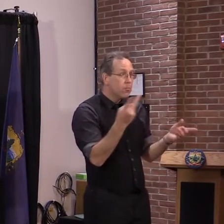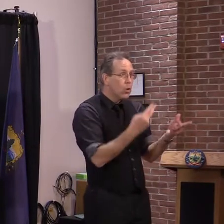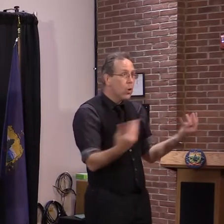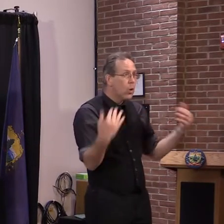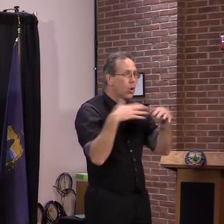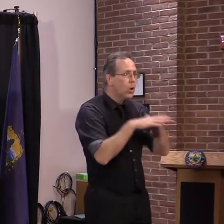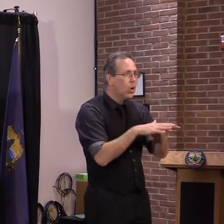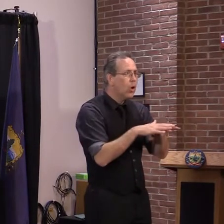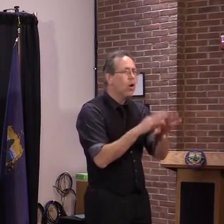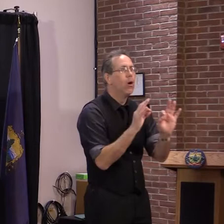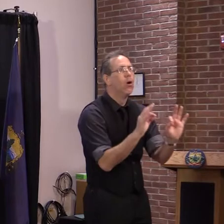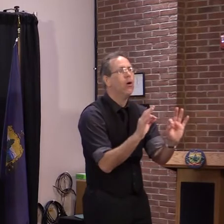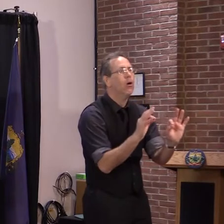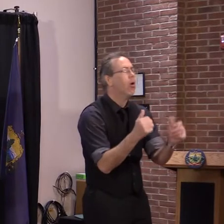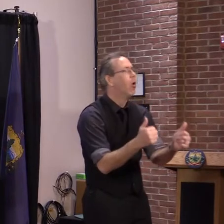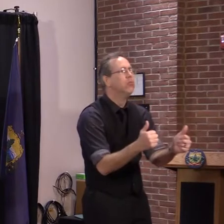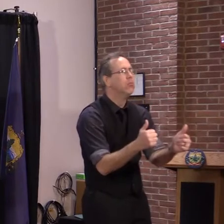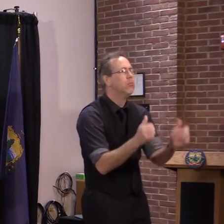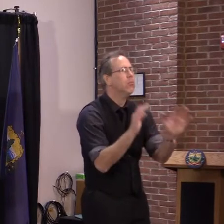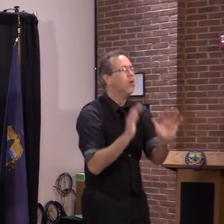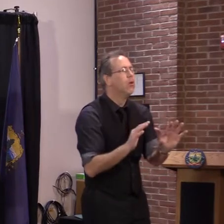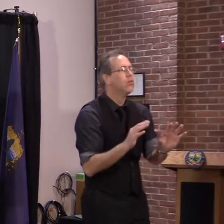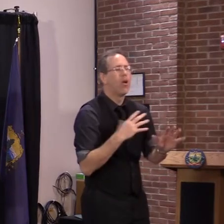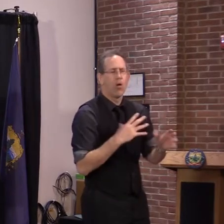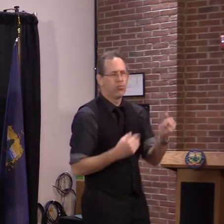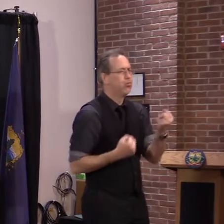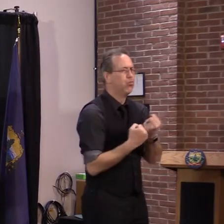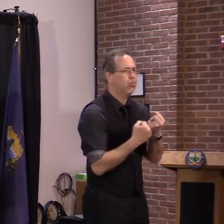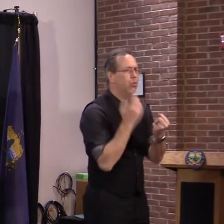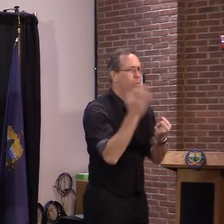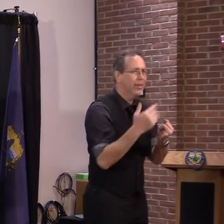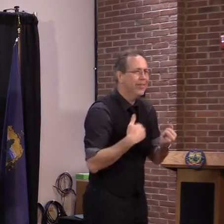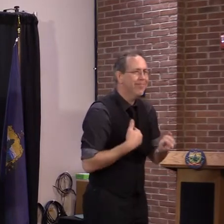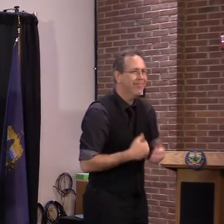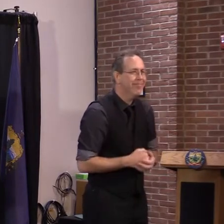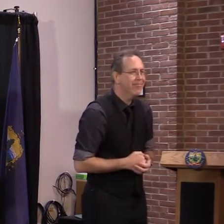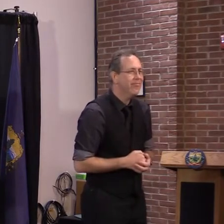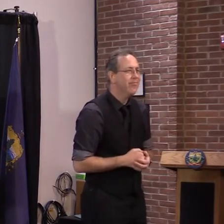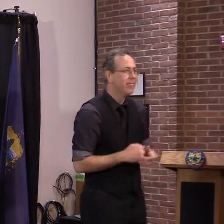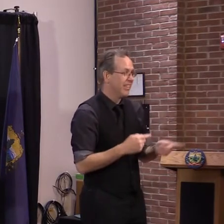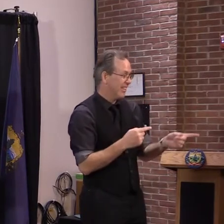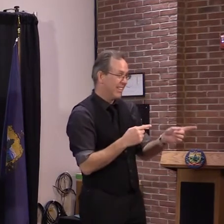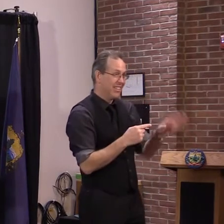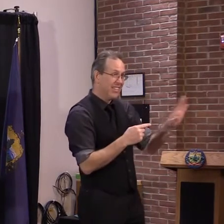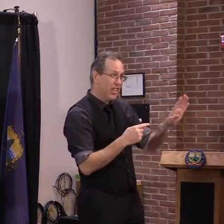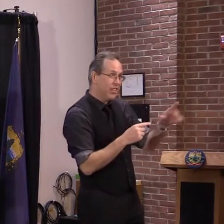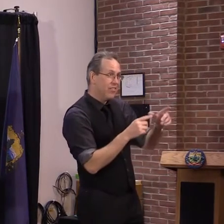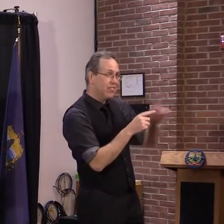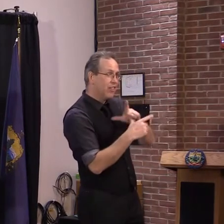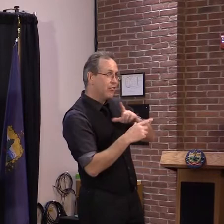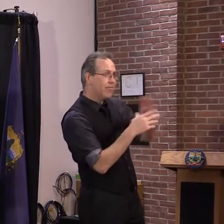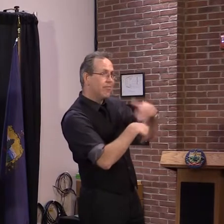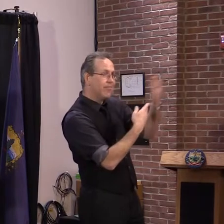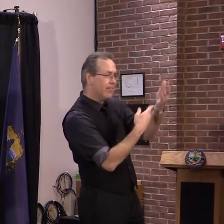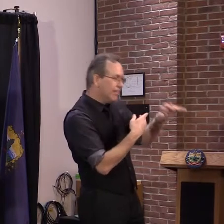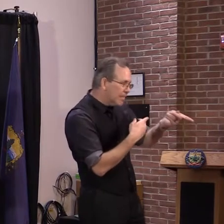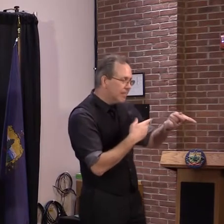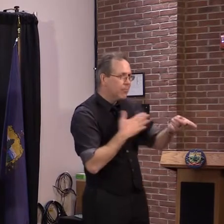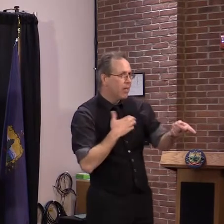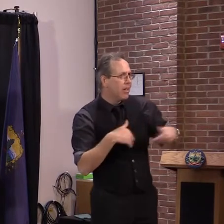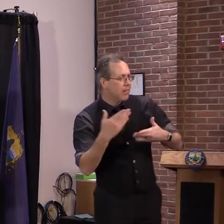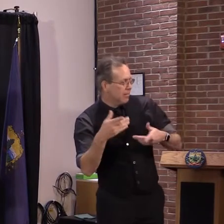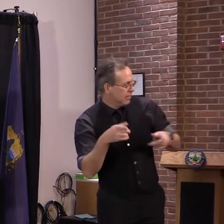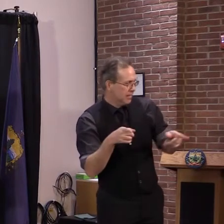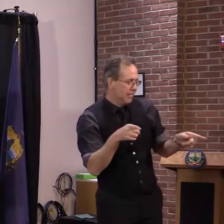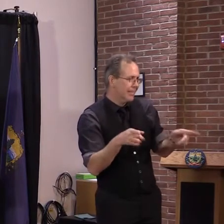both, I'm in favor because I think that we are, again, a very high tax state, and